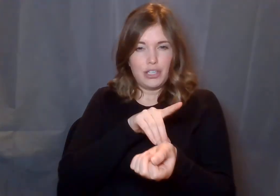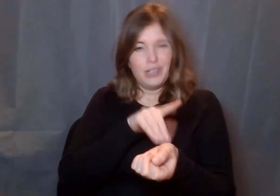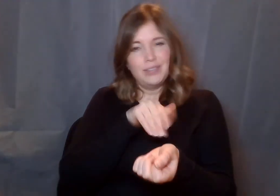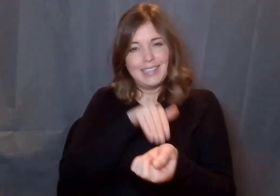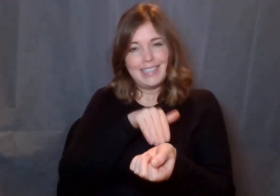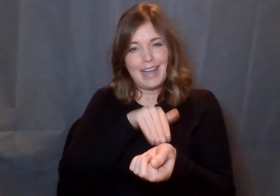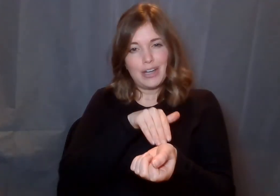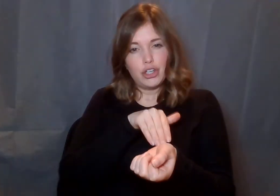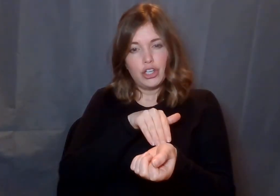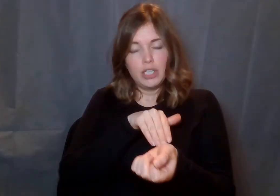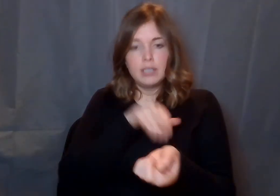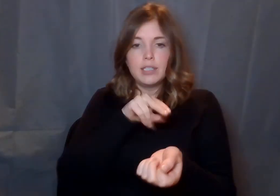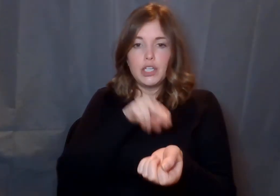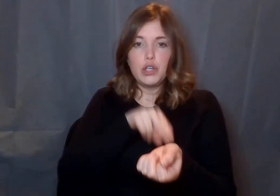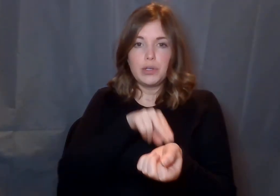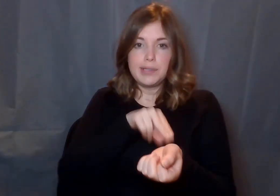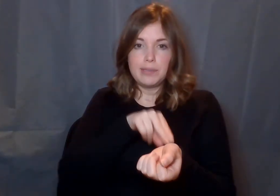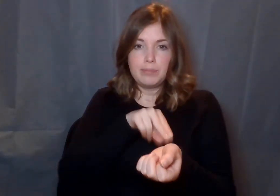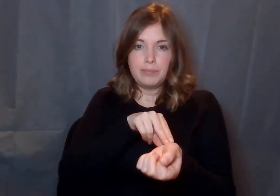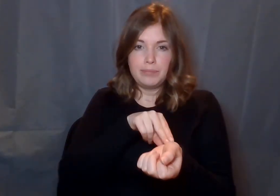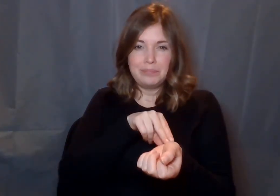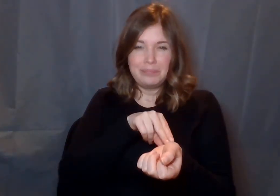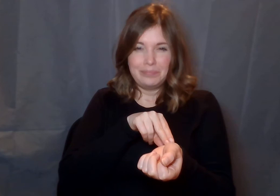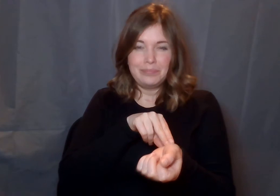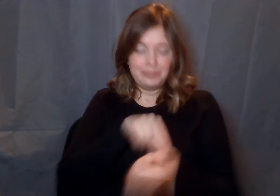doctor, doctor, nurse.